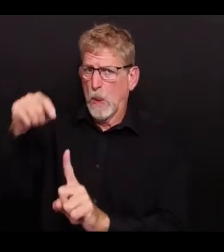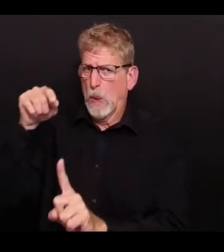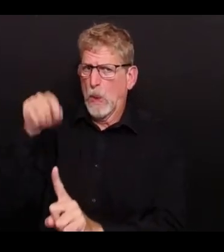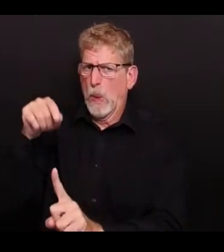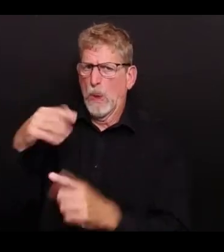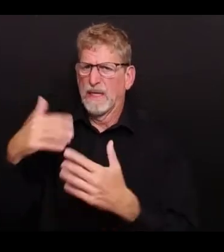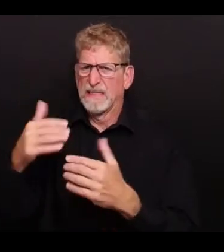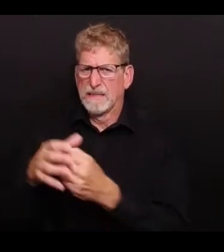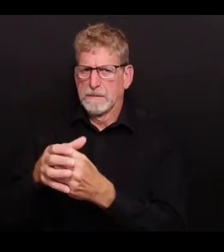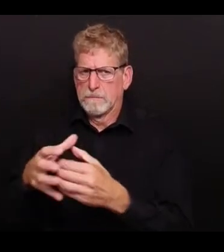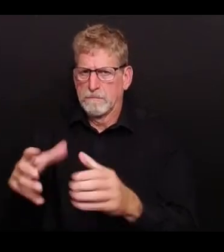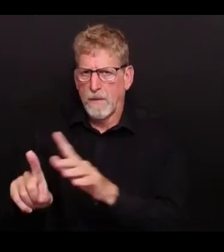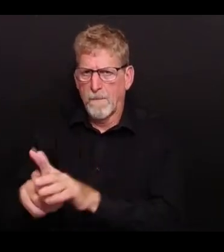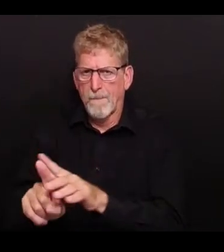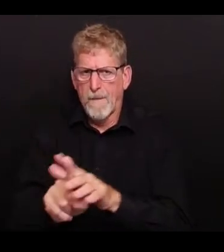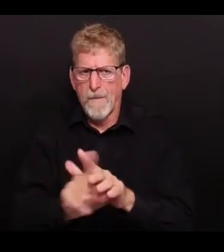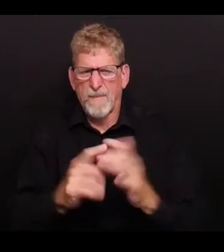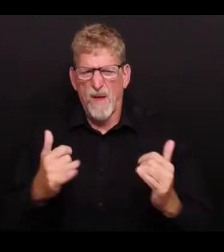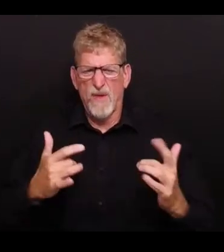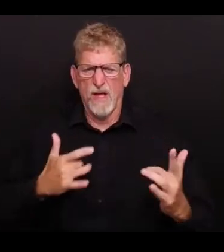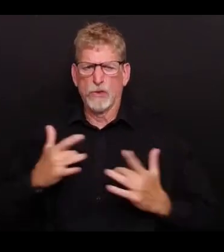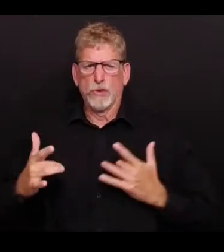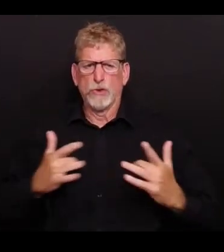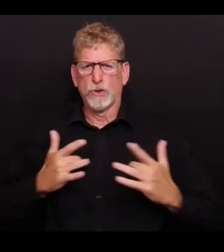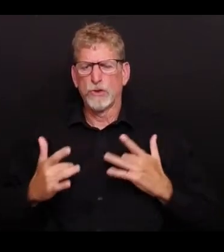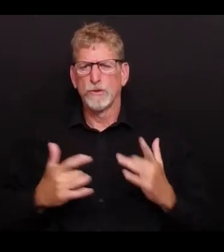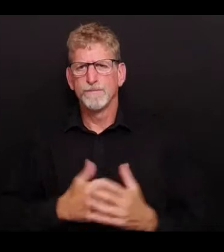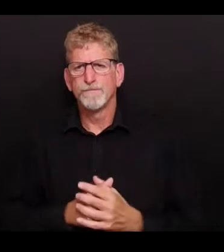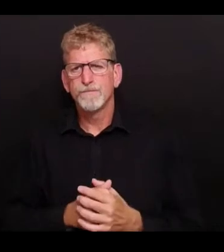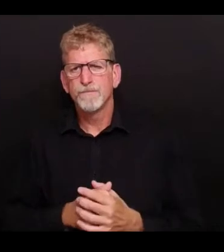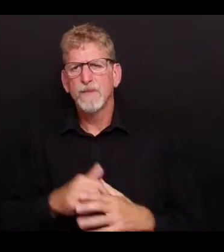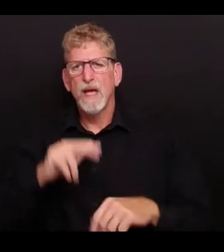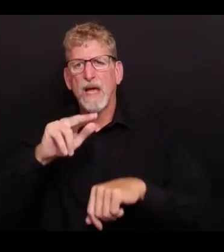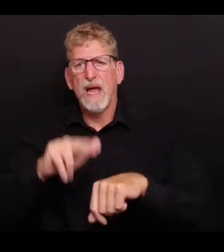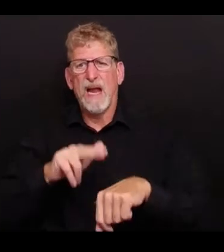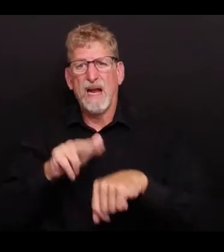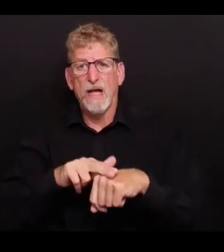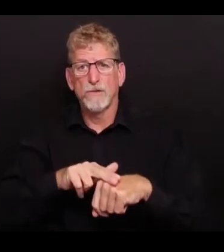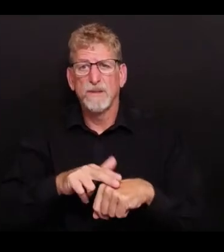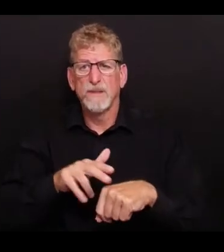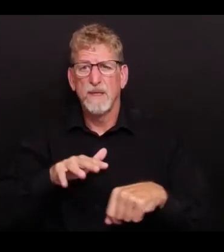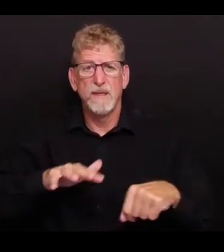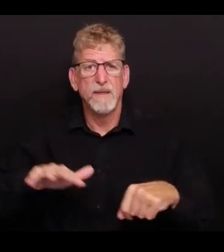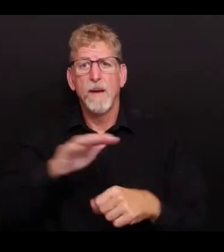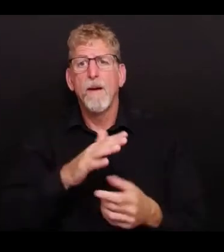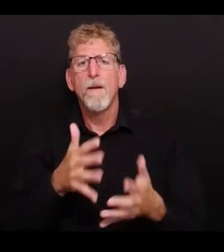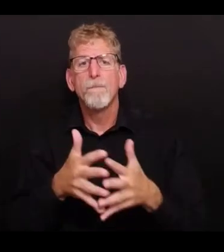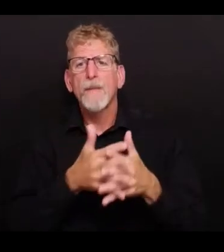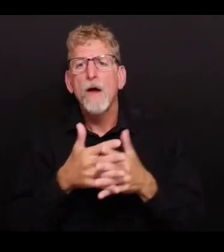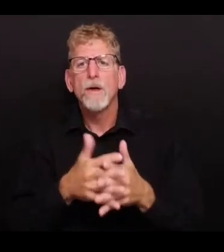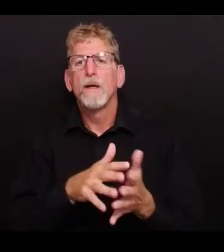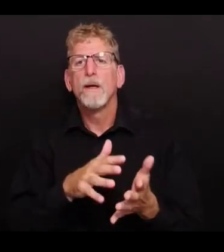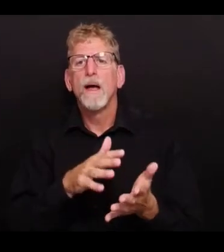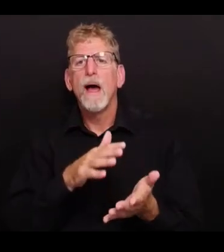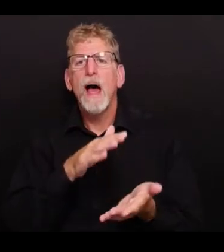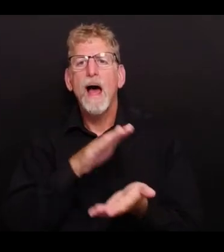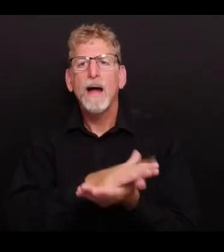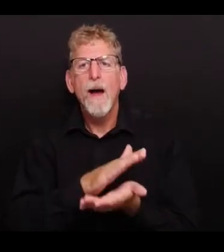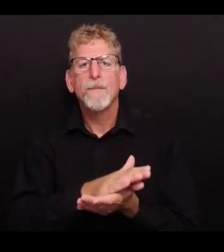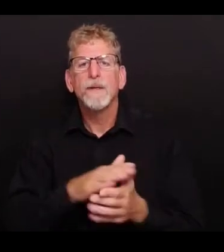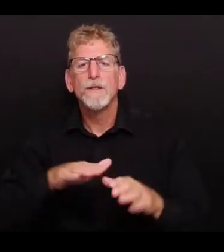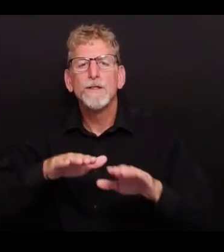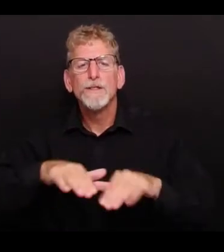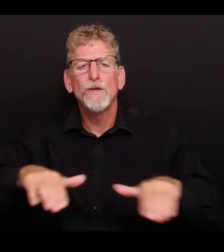community transmission. Nationally, the American Academy of Pediatrics has reported that 252,000 pediatric